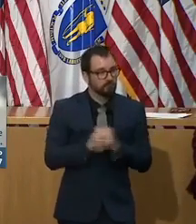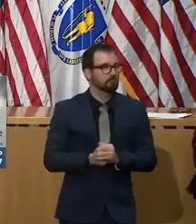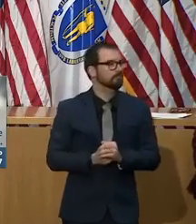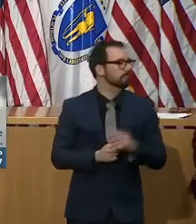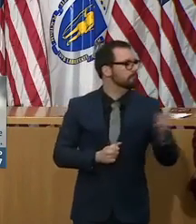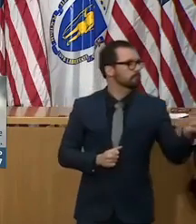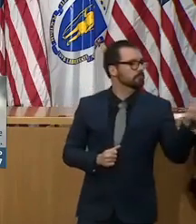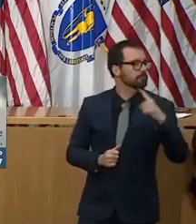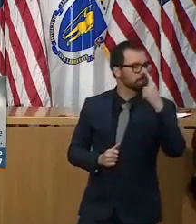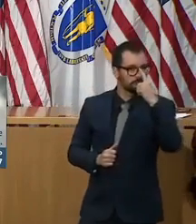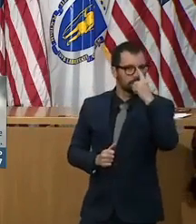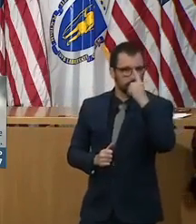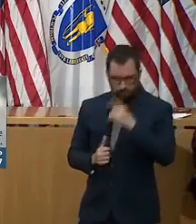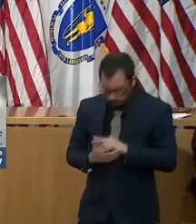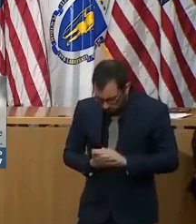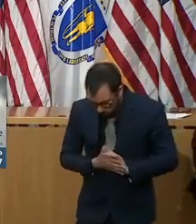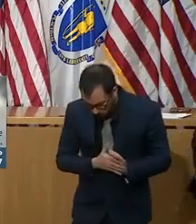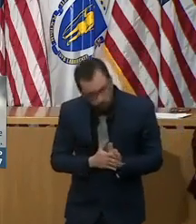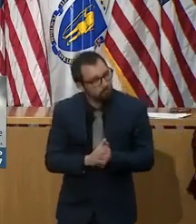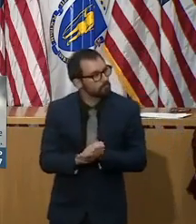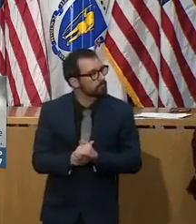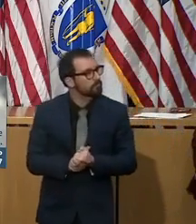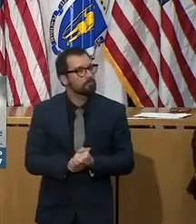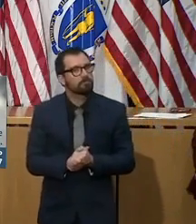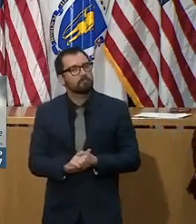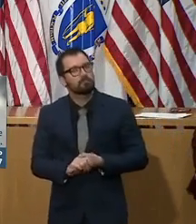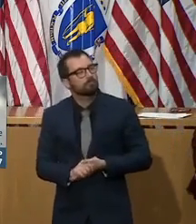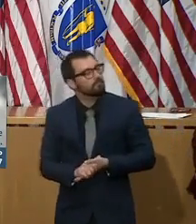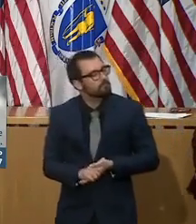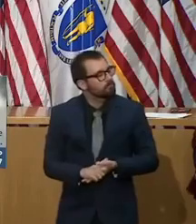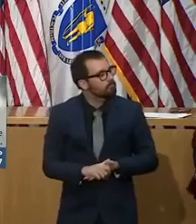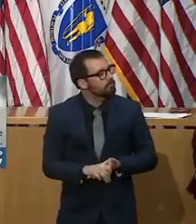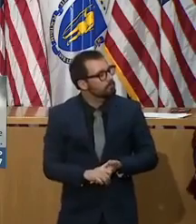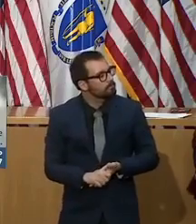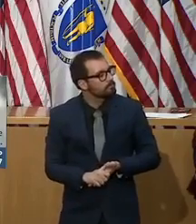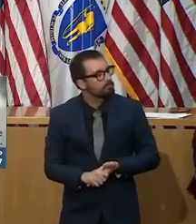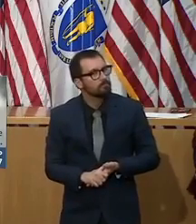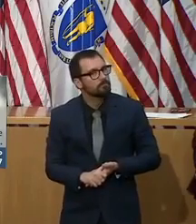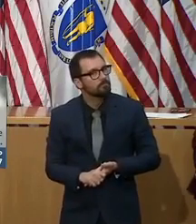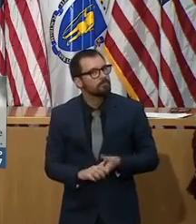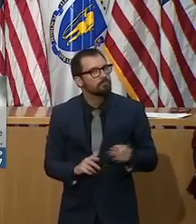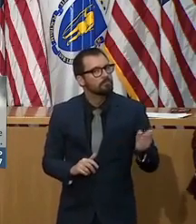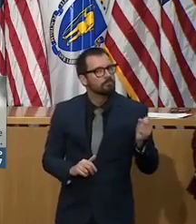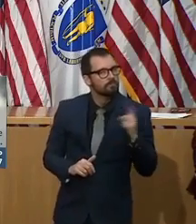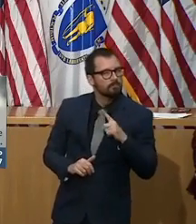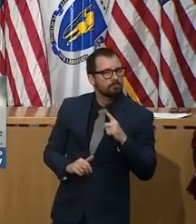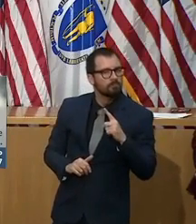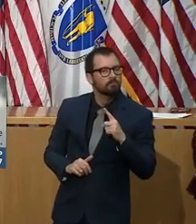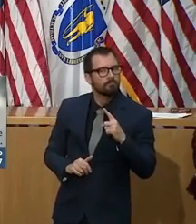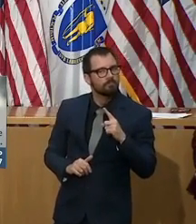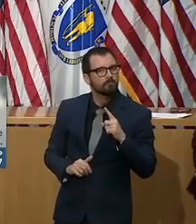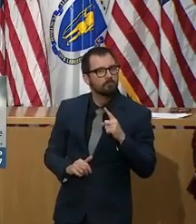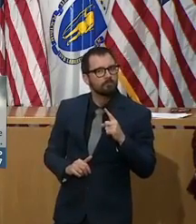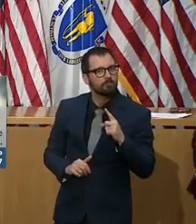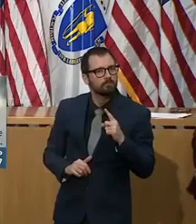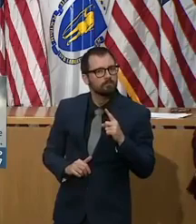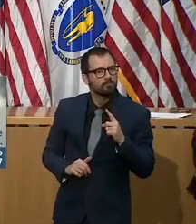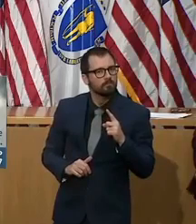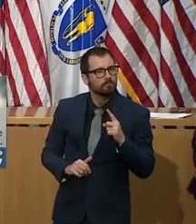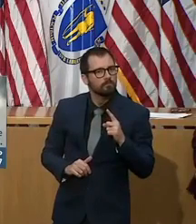restrictions. How does that compare to the models that you've been relying on with the advisory group? So,